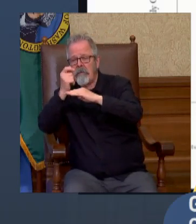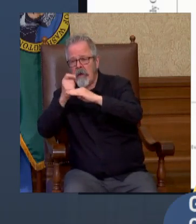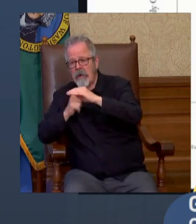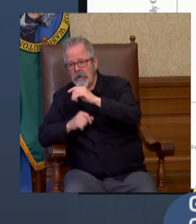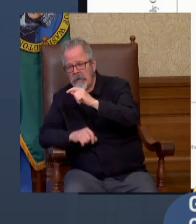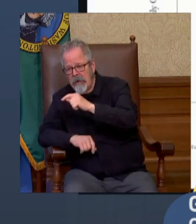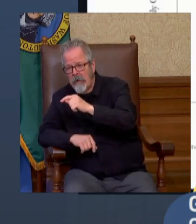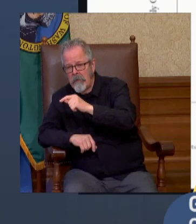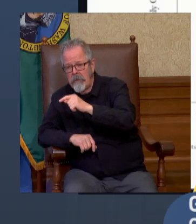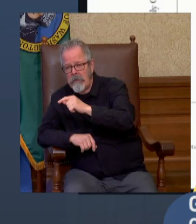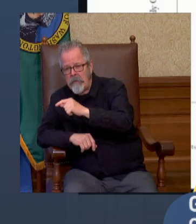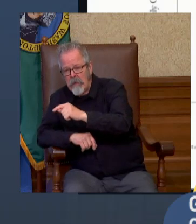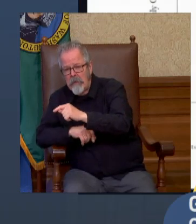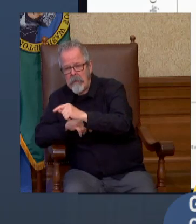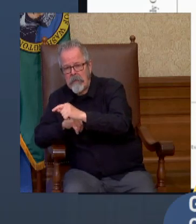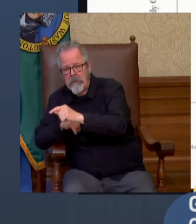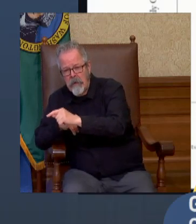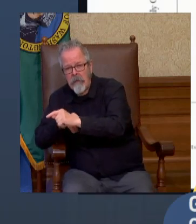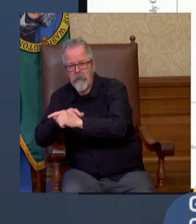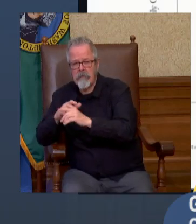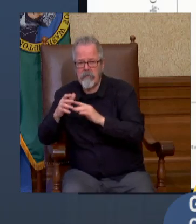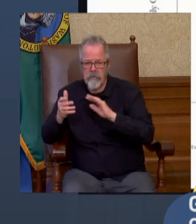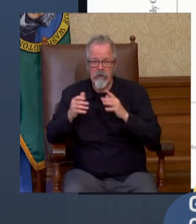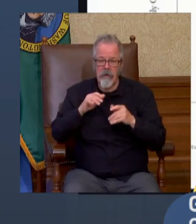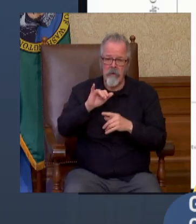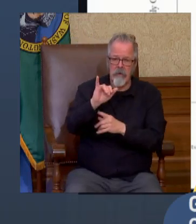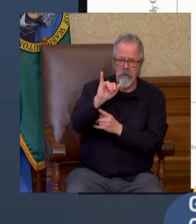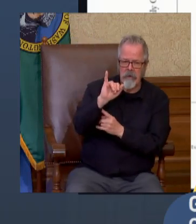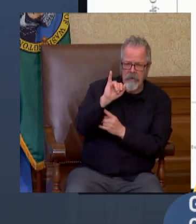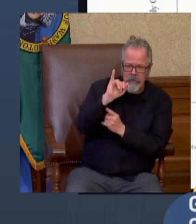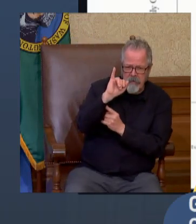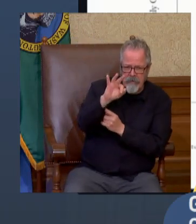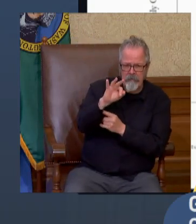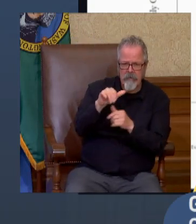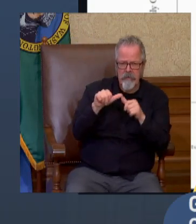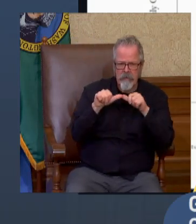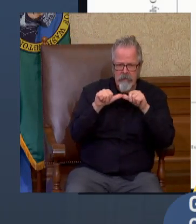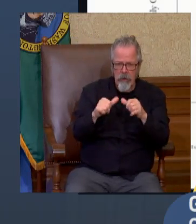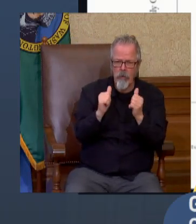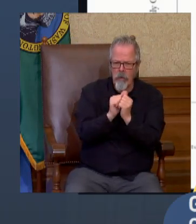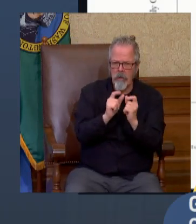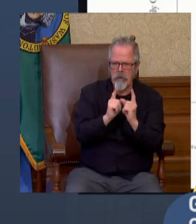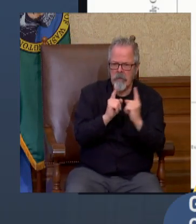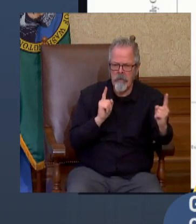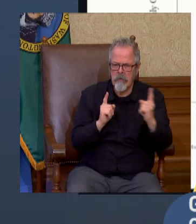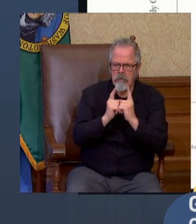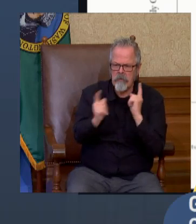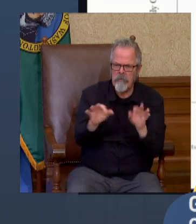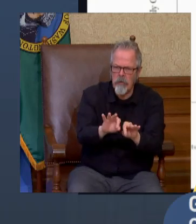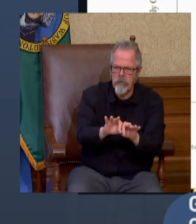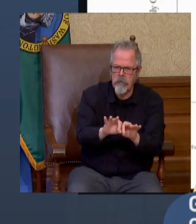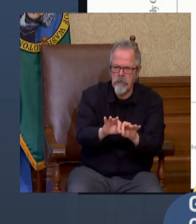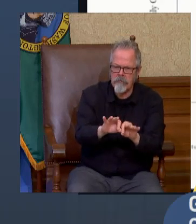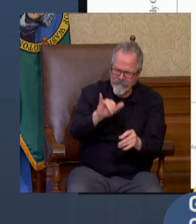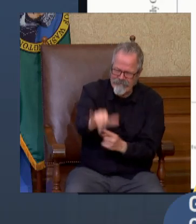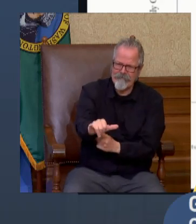this is a big if, we continue our social distancing, if we continue our efforts. But the model also